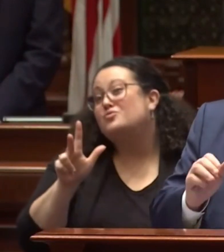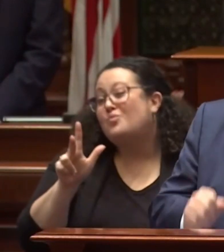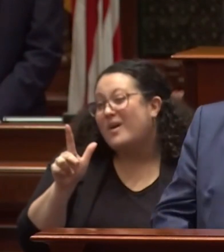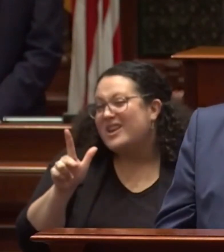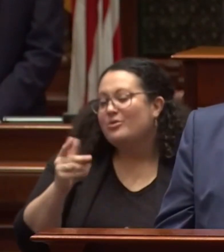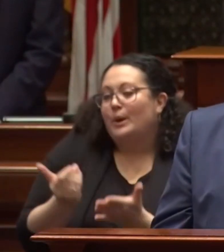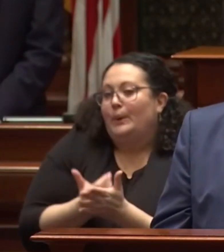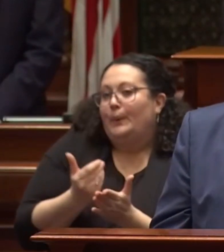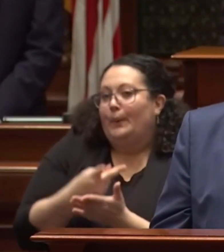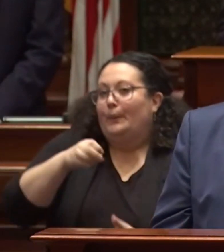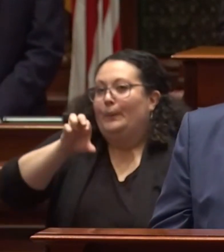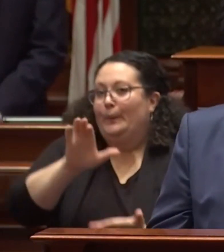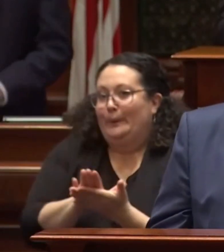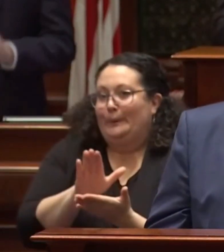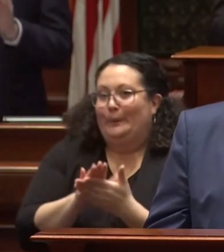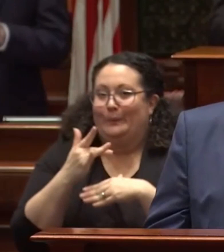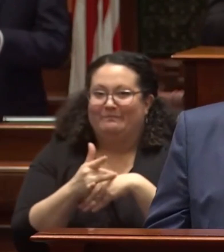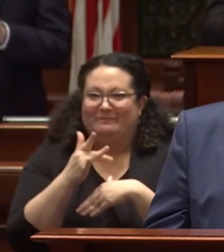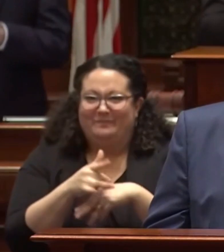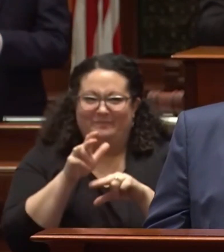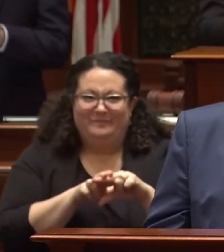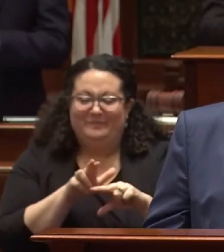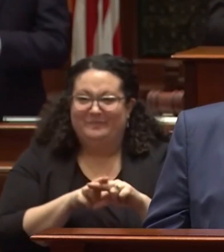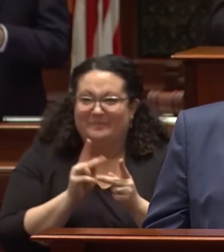5,823 new preschool spots,